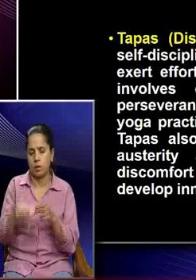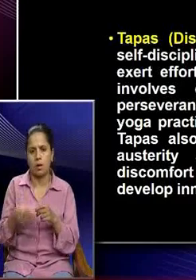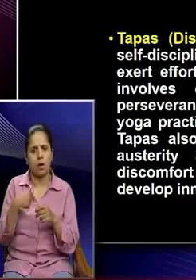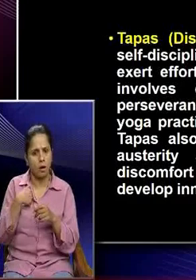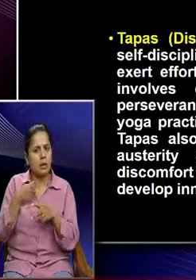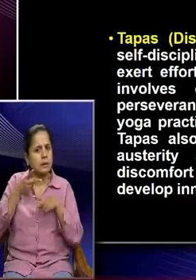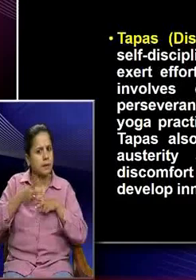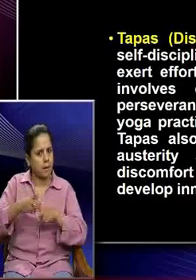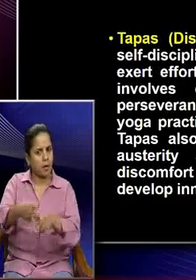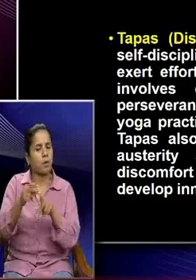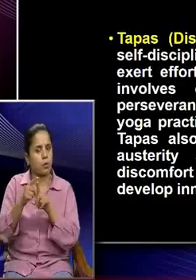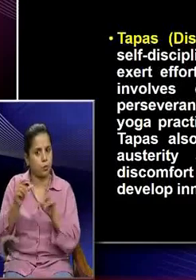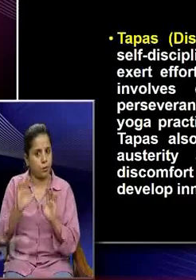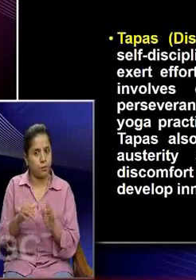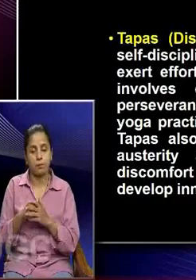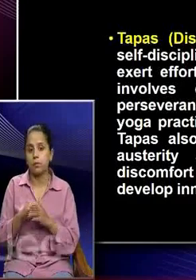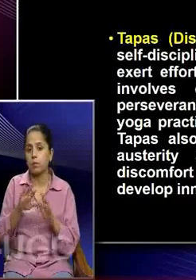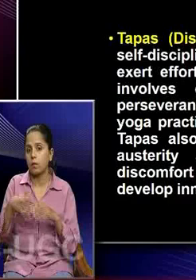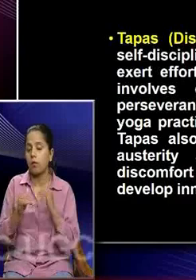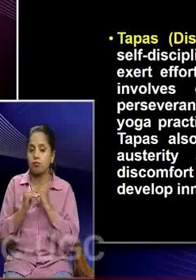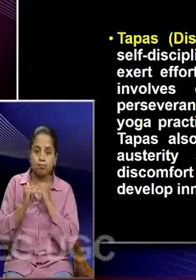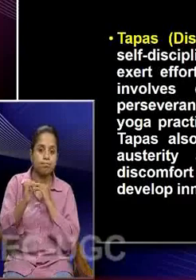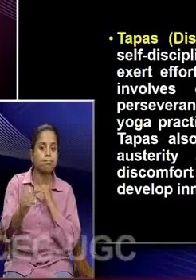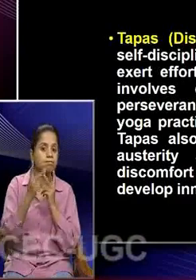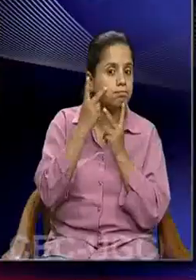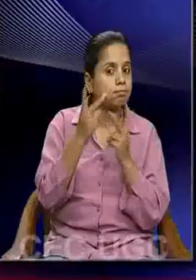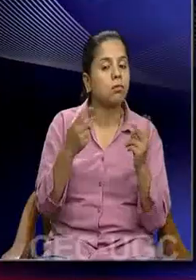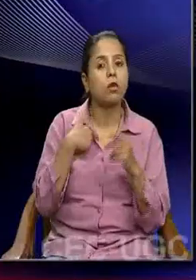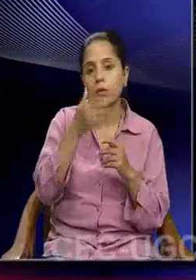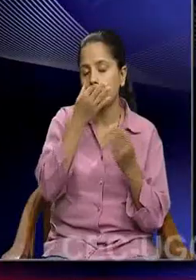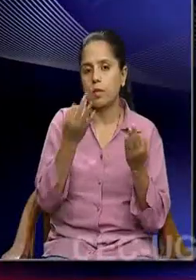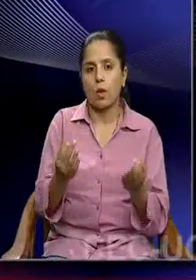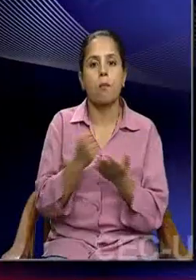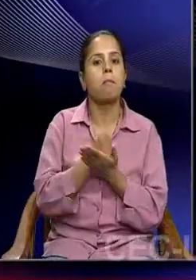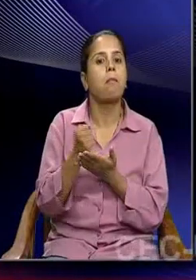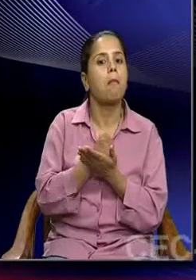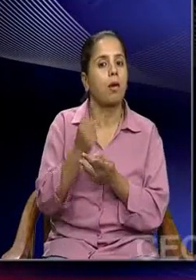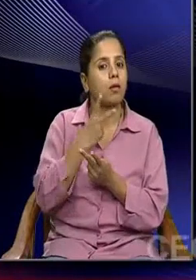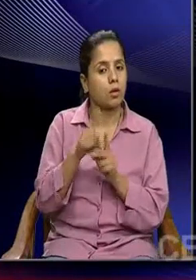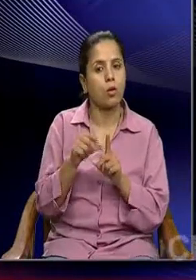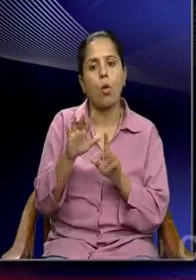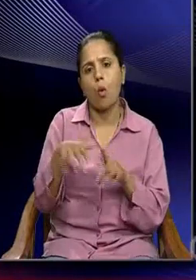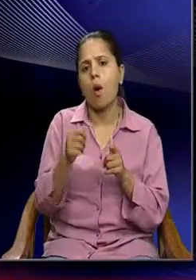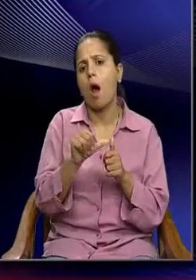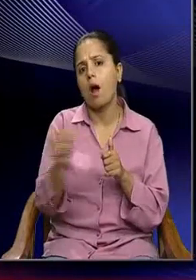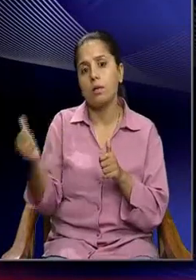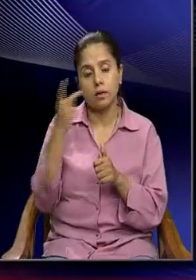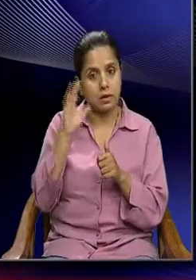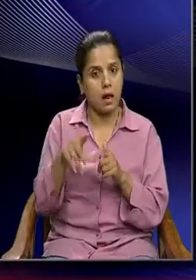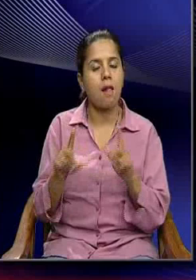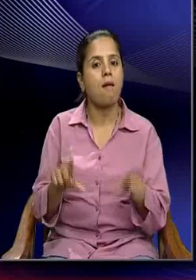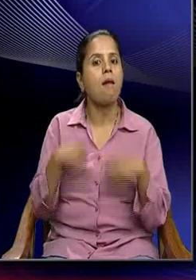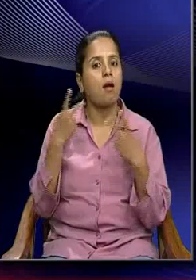perseverance, and consistency in our yoga practice and other areas of